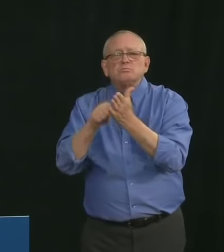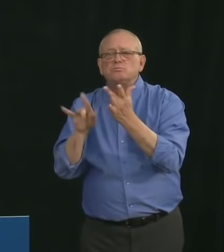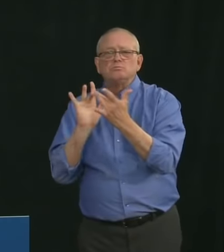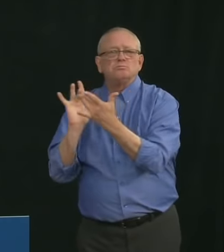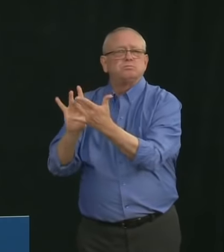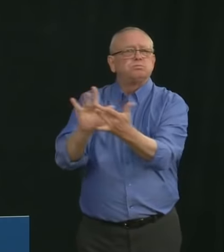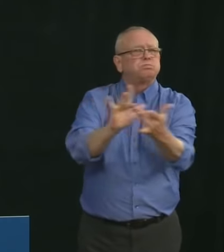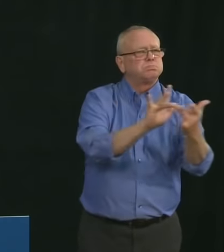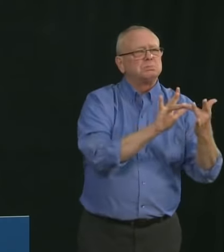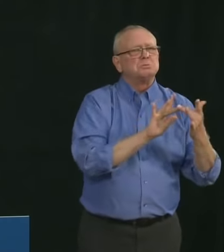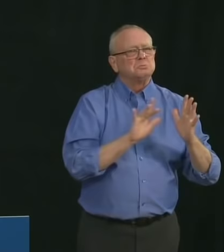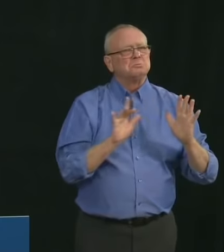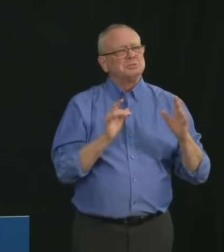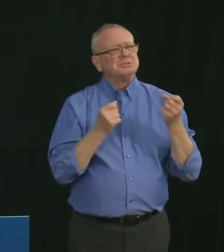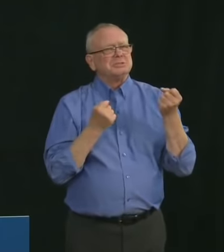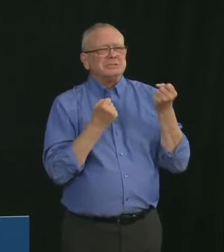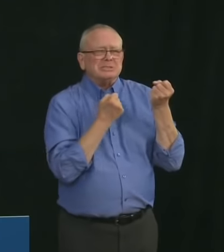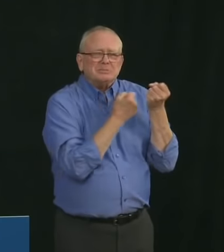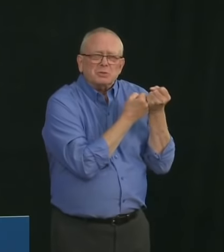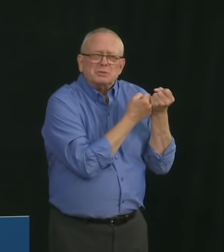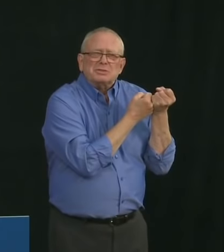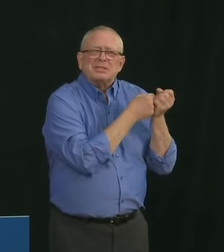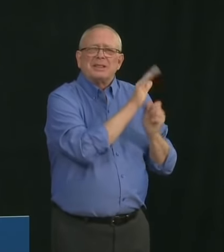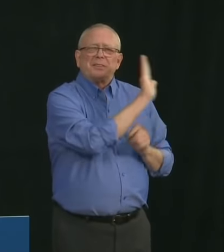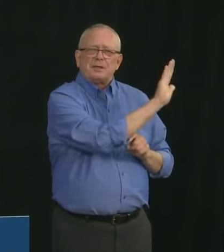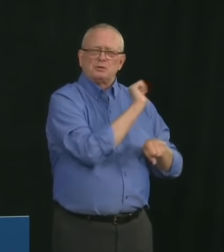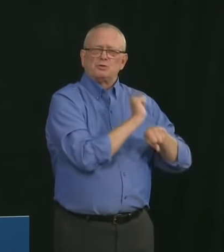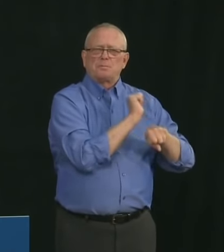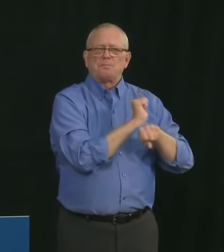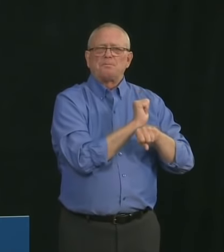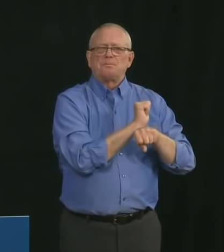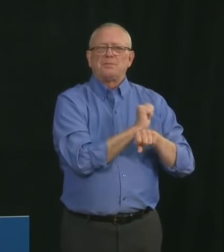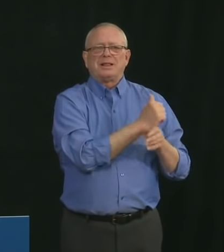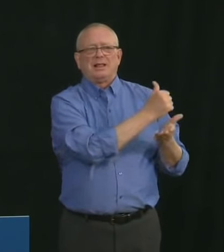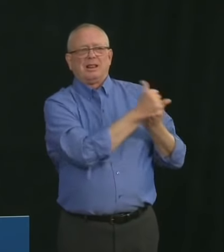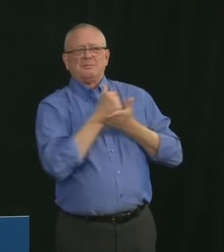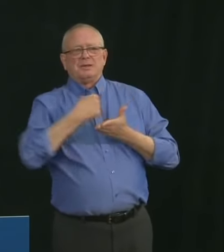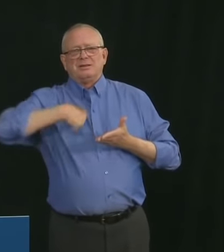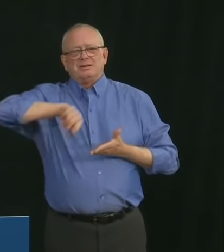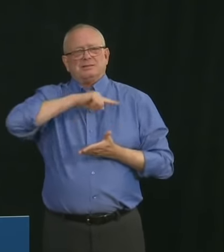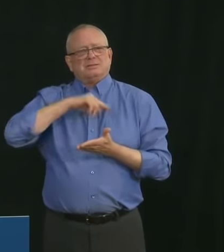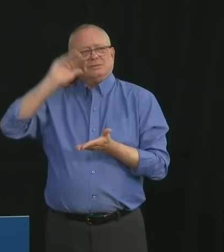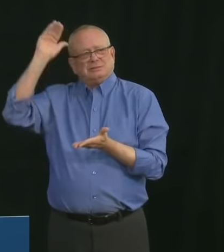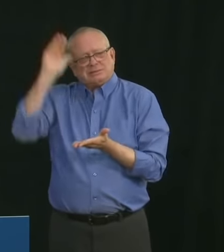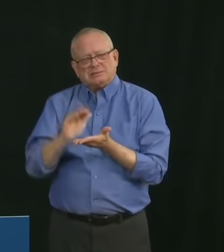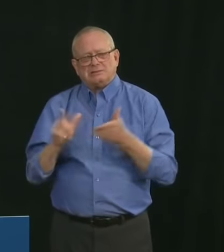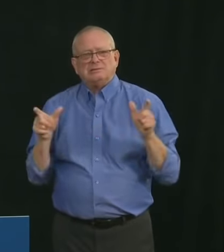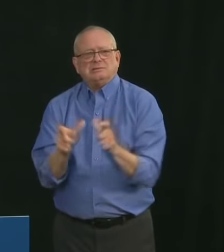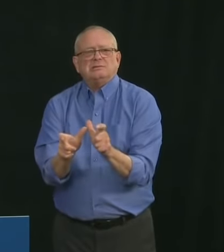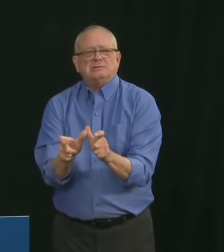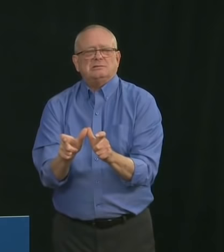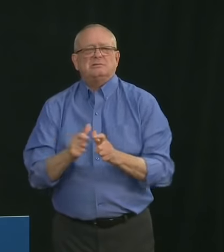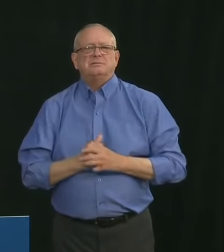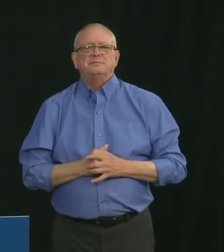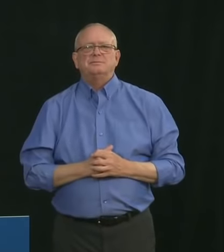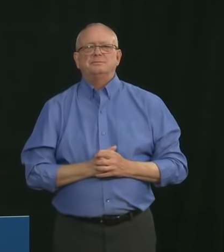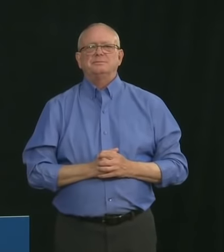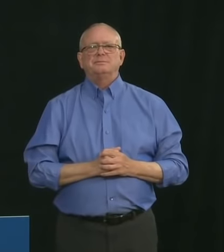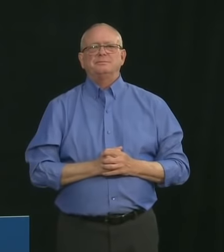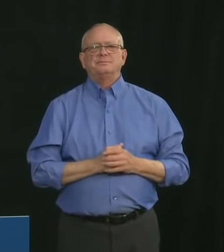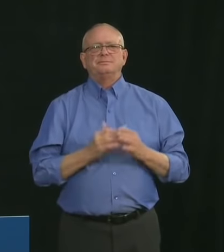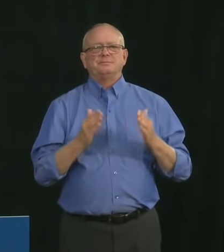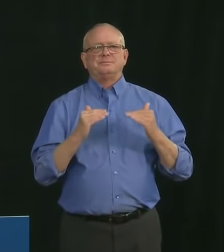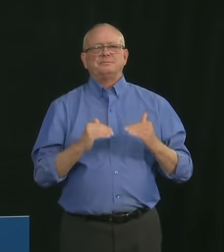cases contained. Operator, can you put through the next caller, please? Next is Kevin Nimick with CTV. Go ahead,